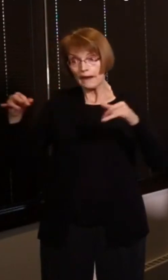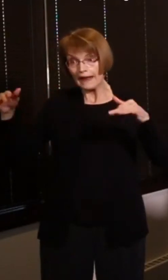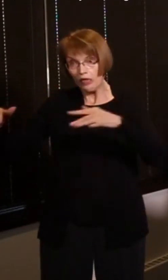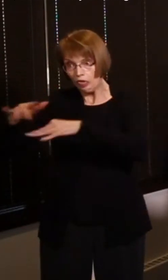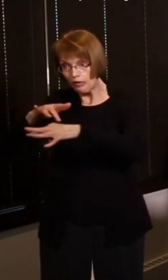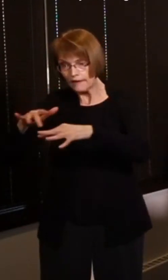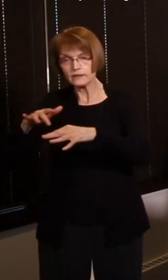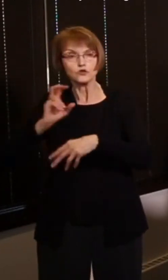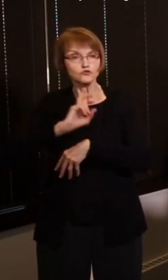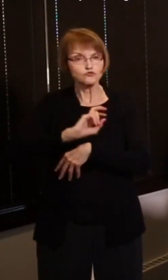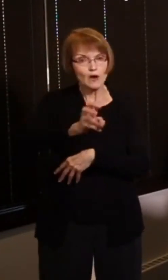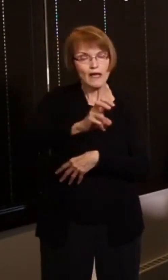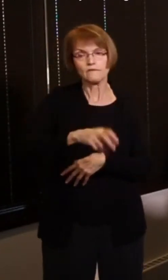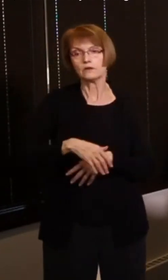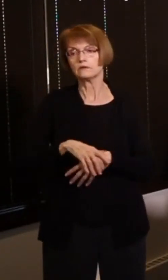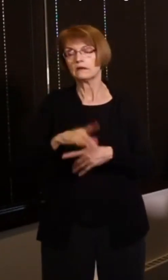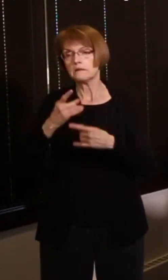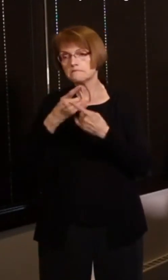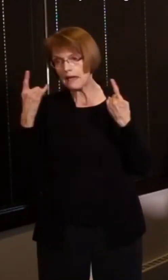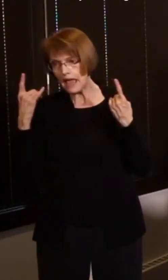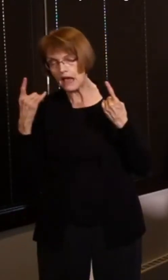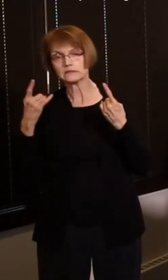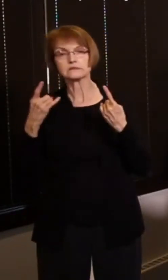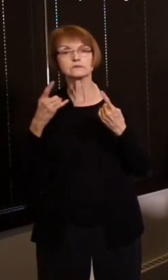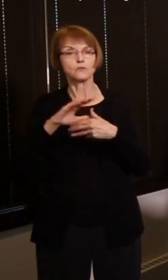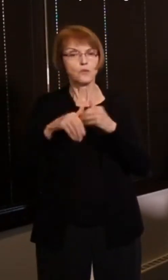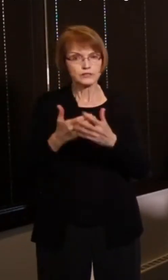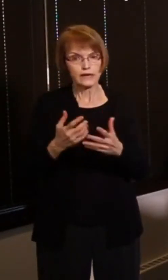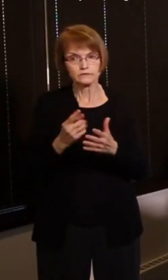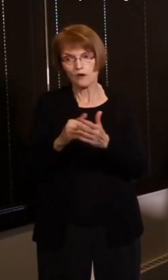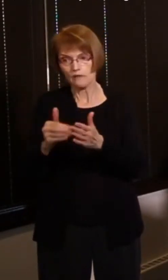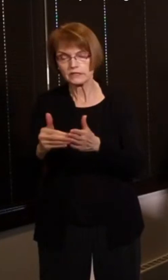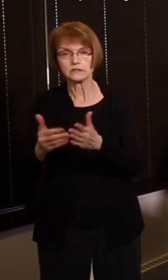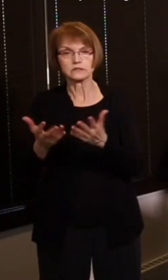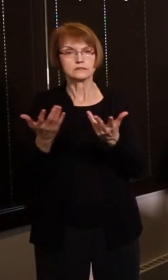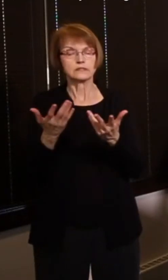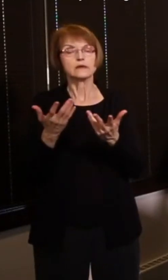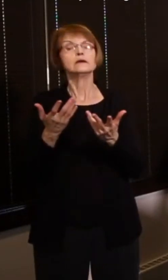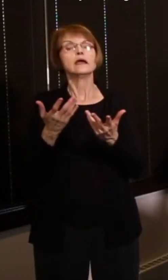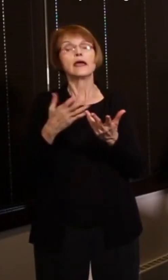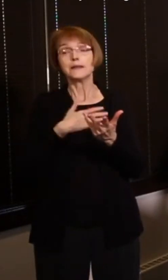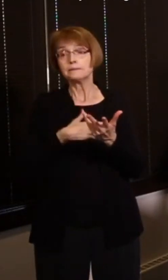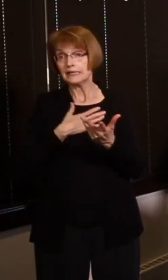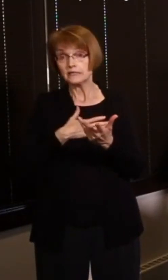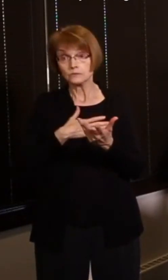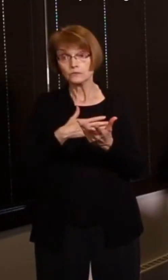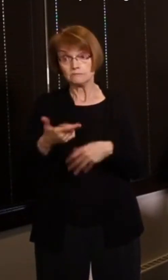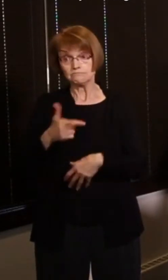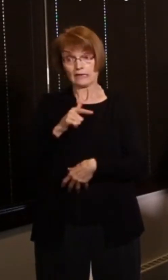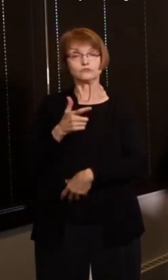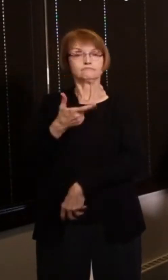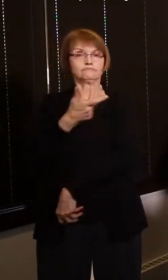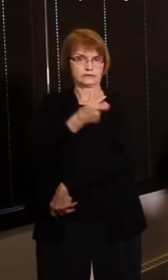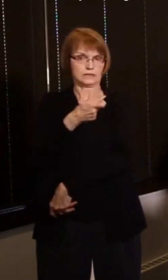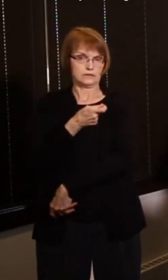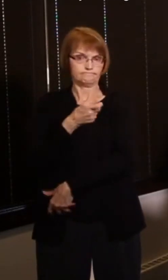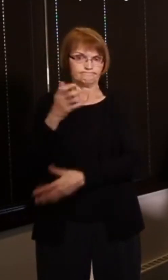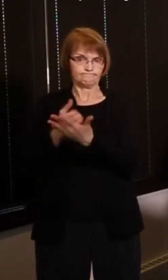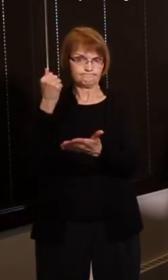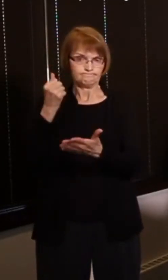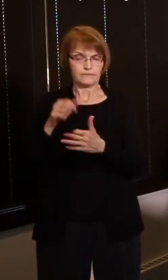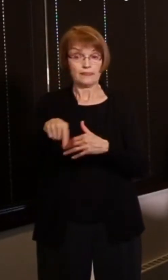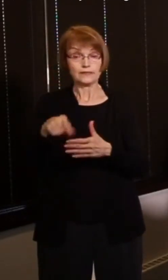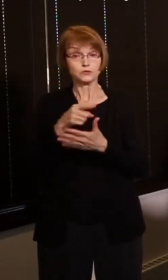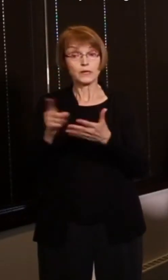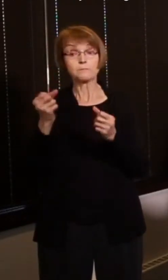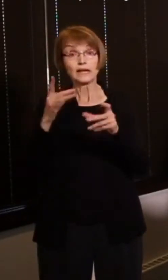travel, wearing masks and washing our hands frequently, and getting vaccinated when it's our turn. So this week,